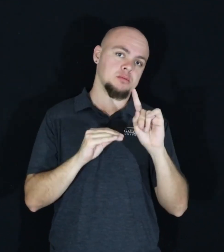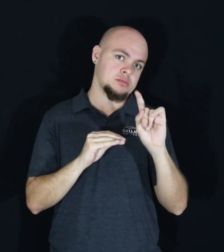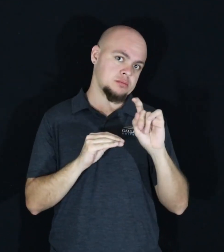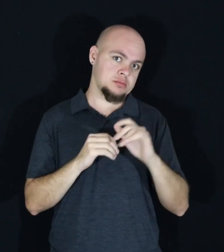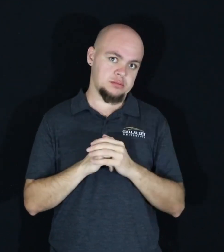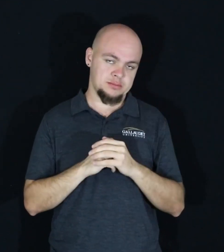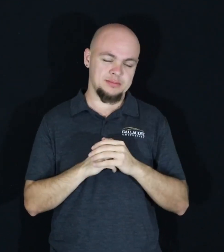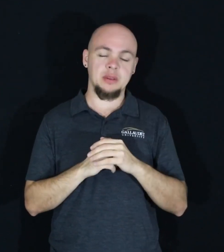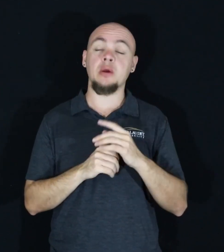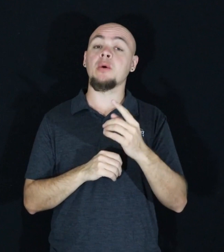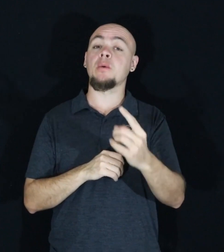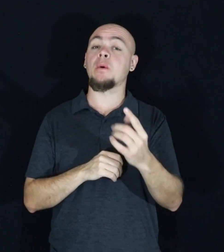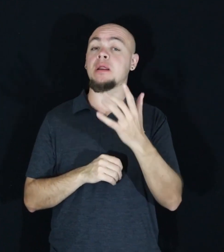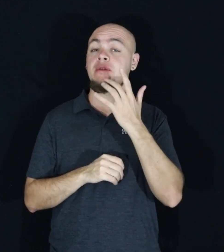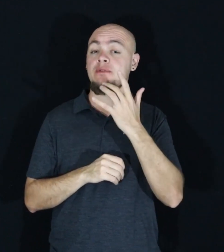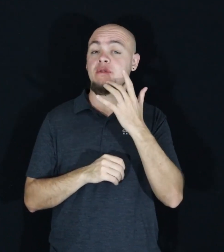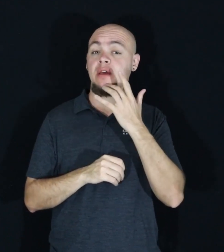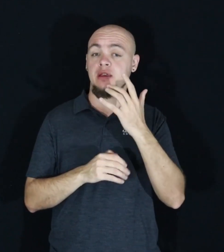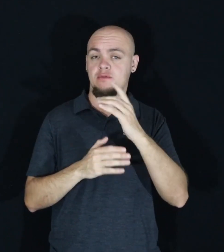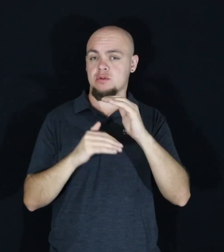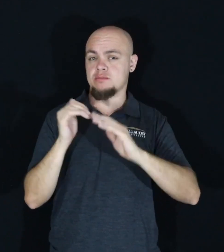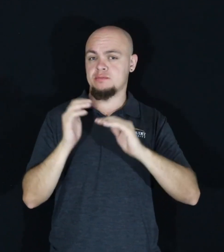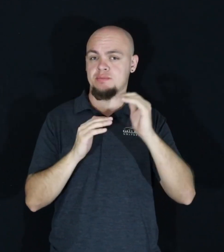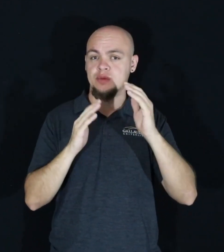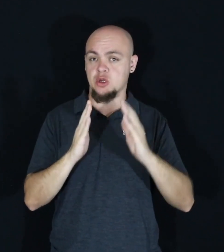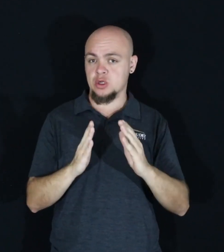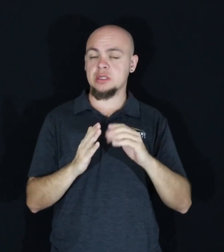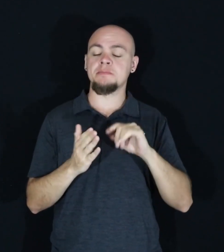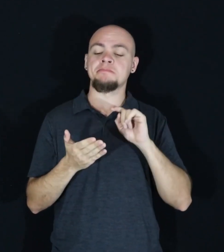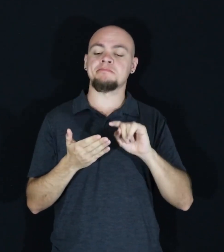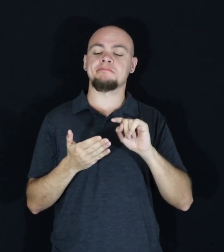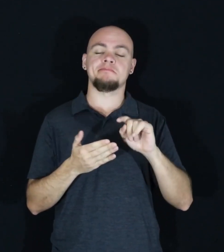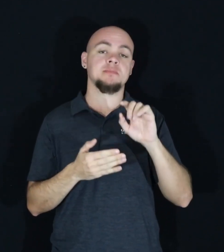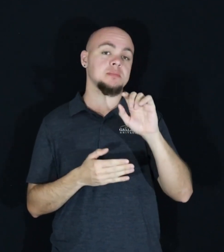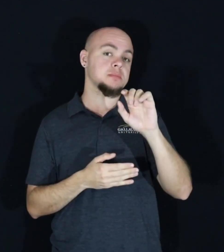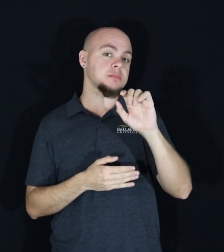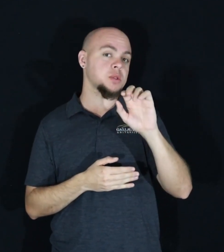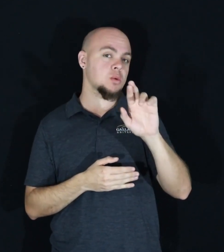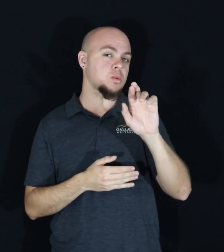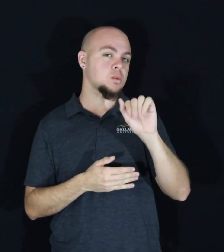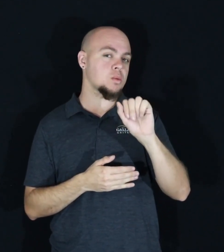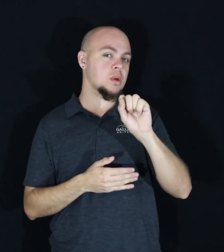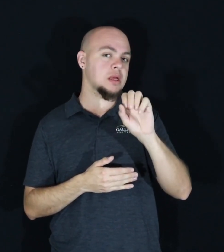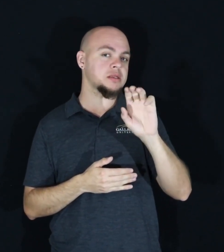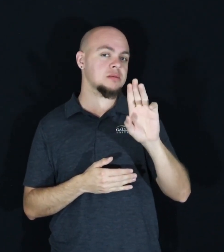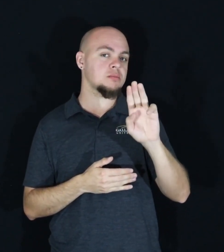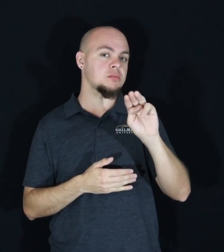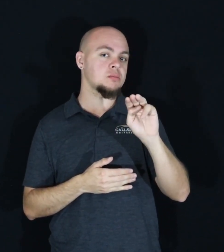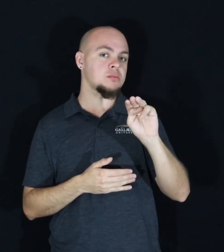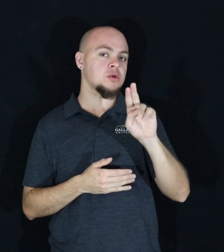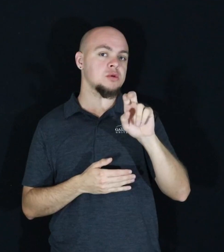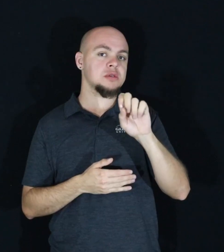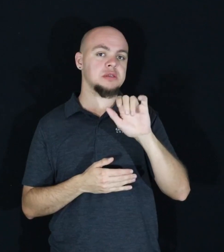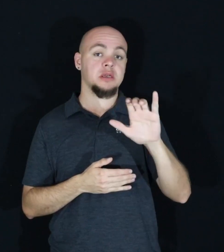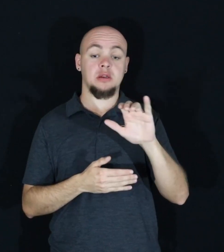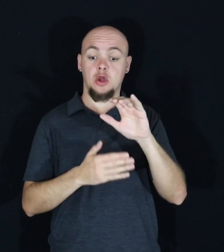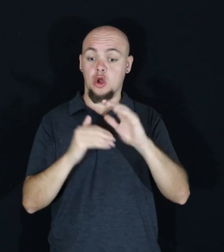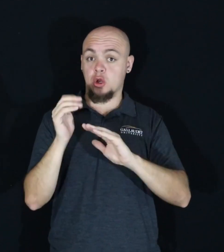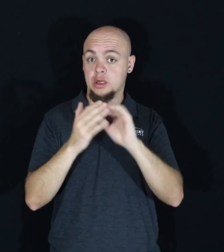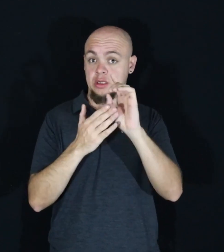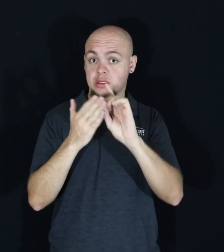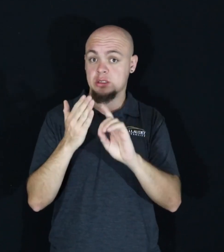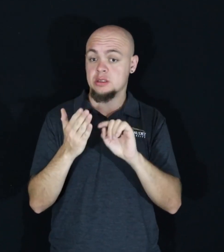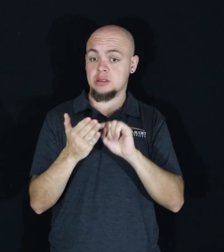my favorite architects, Rasmussen, once noted that architects' work is intended to live into a